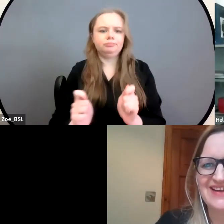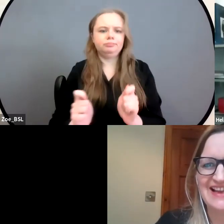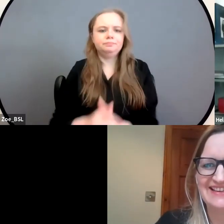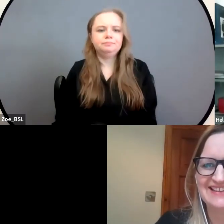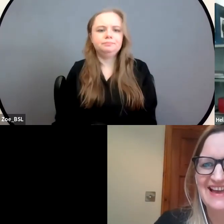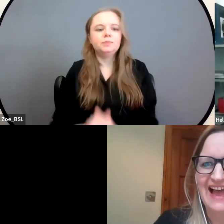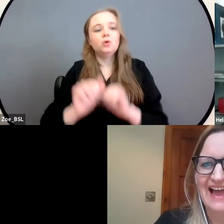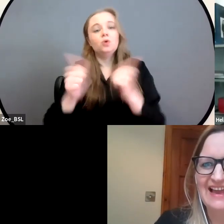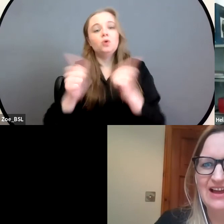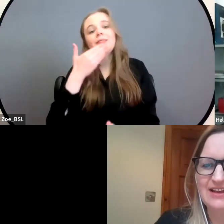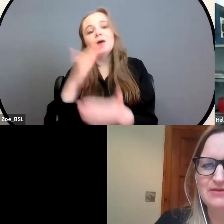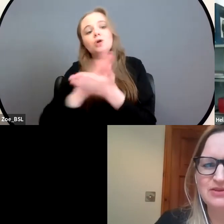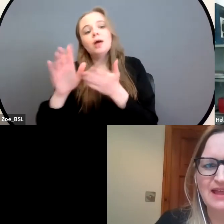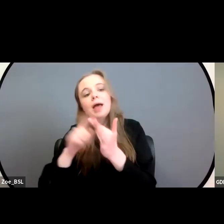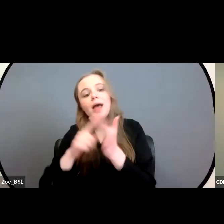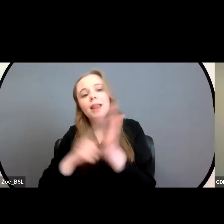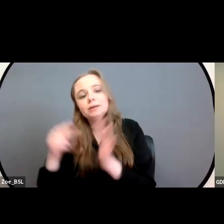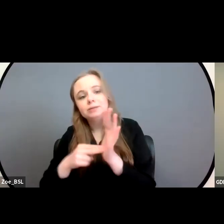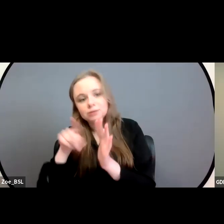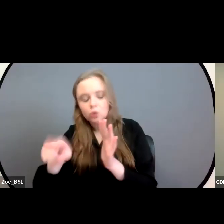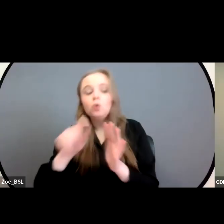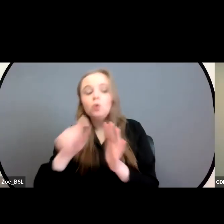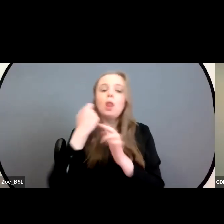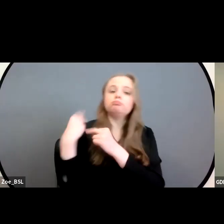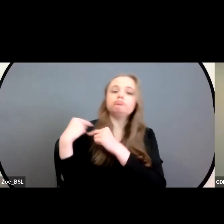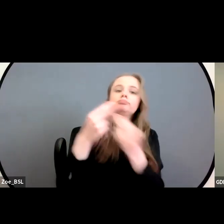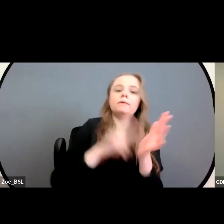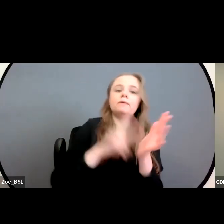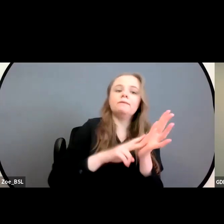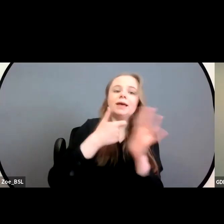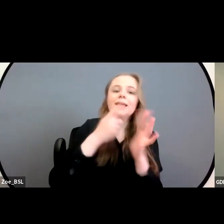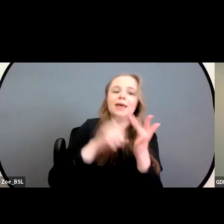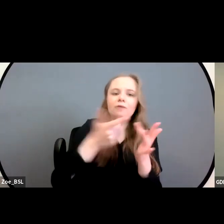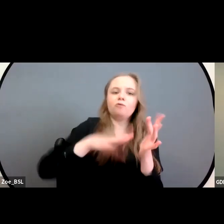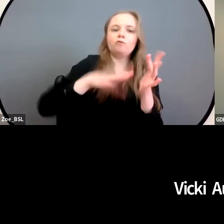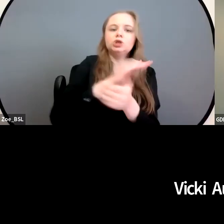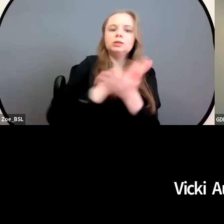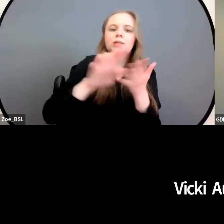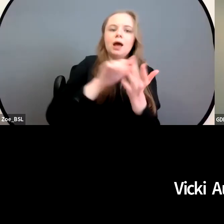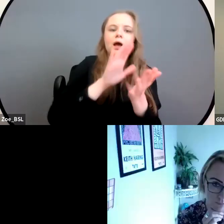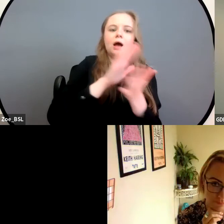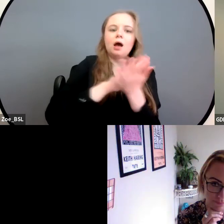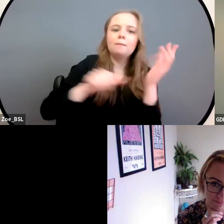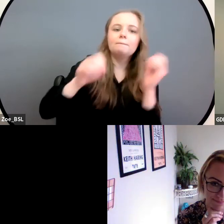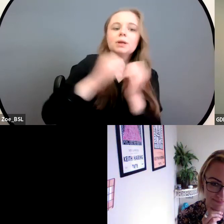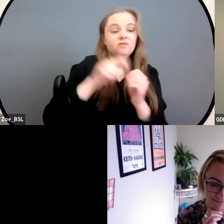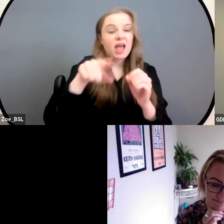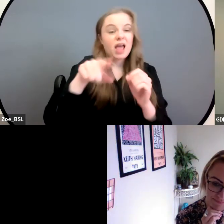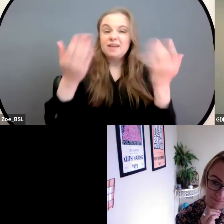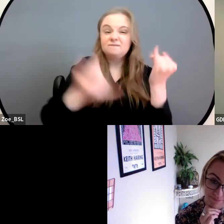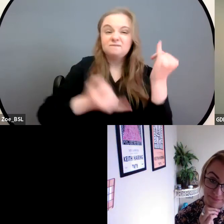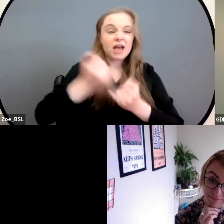Thank you, Helen. And I guess I'll just hand over to Vicky as well from the GDI Hub, just to see if you've got any final reflections as